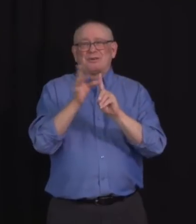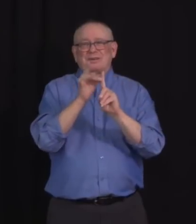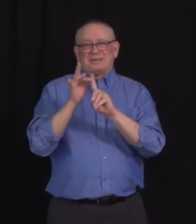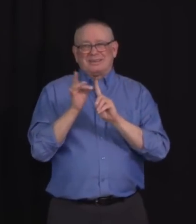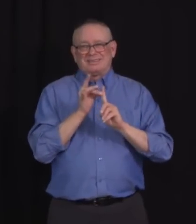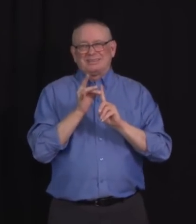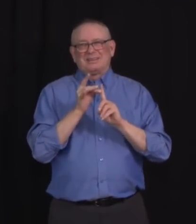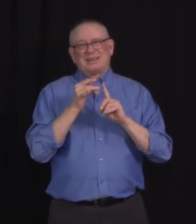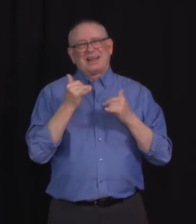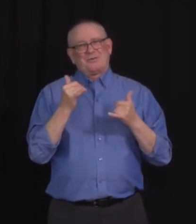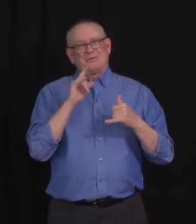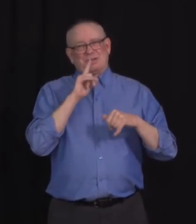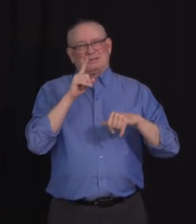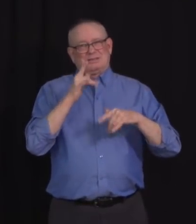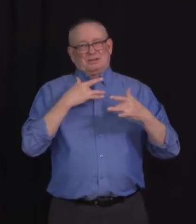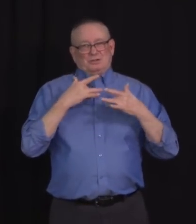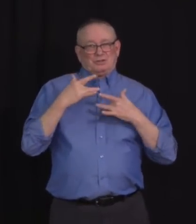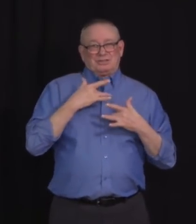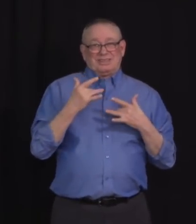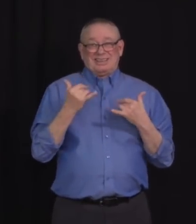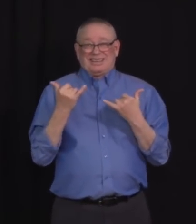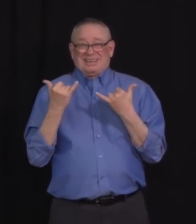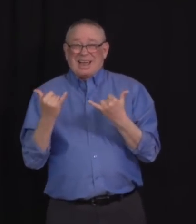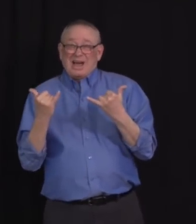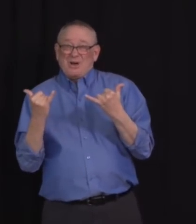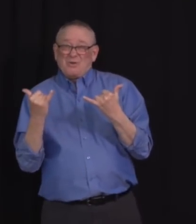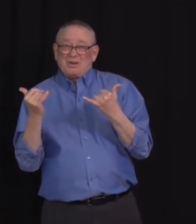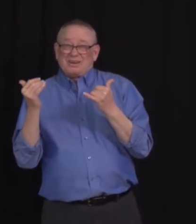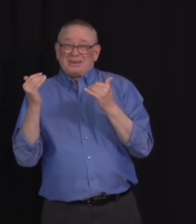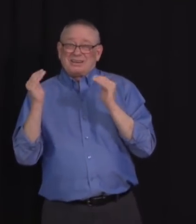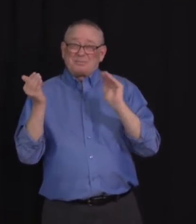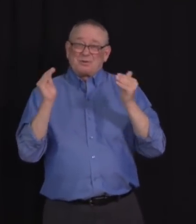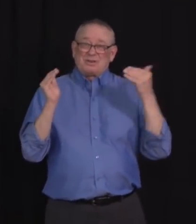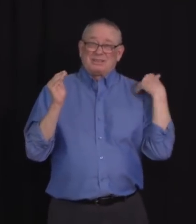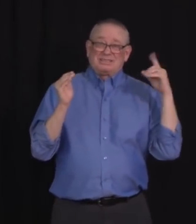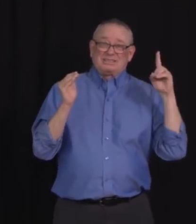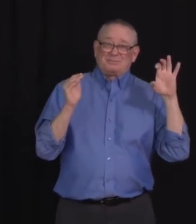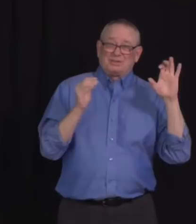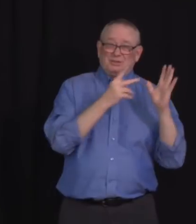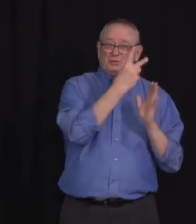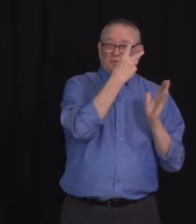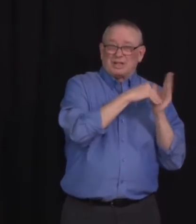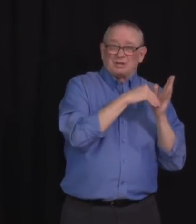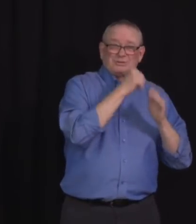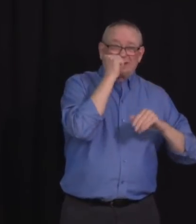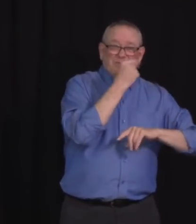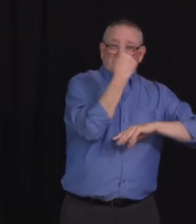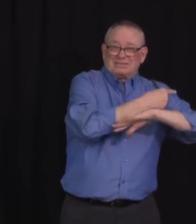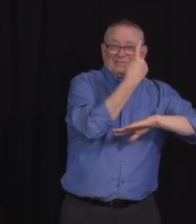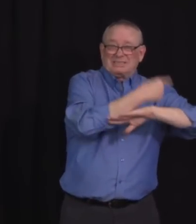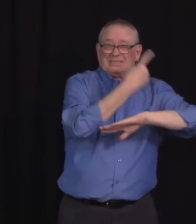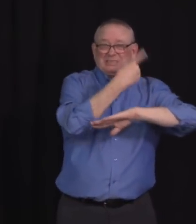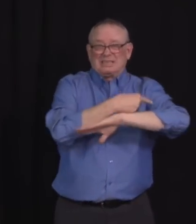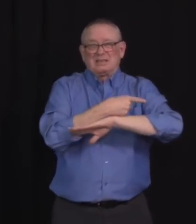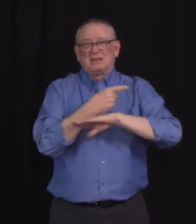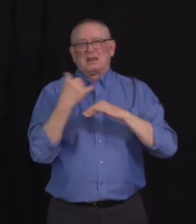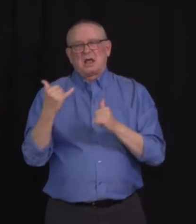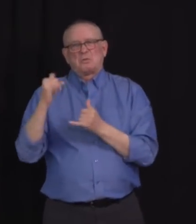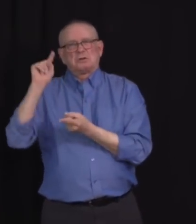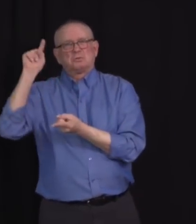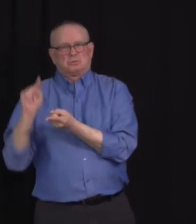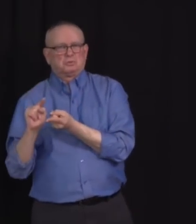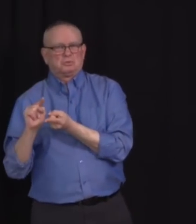we're not seeing again that same extremely high peak, and we are encouraging